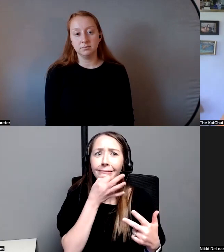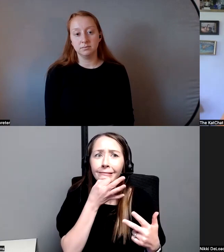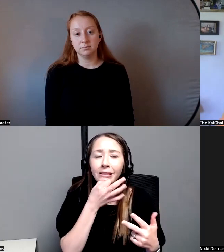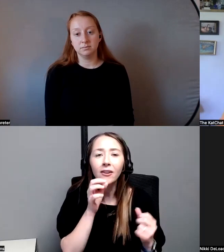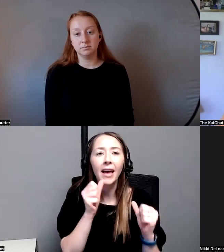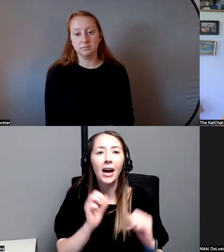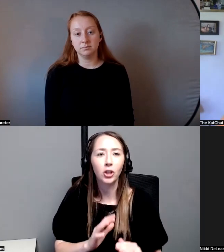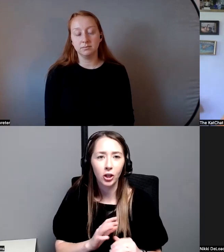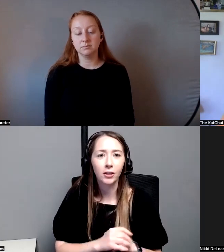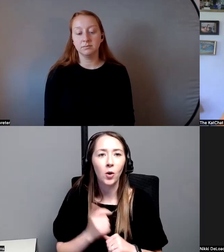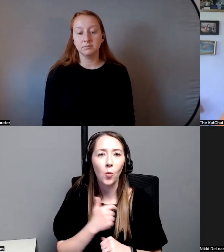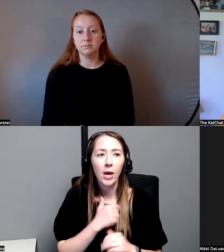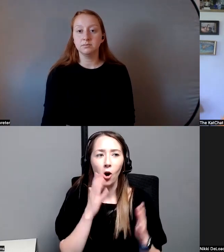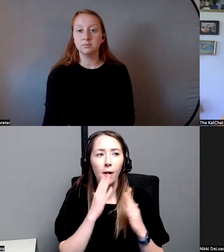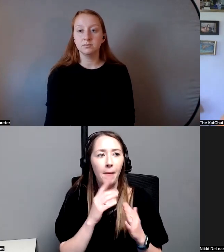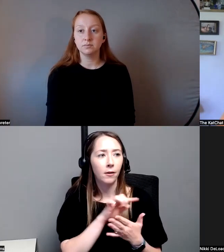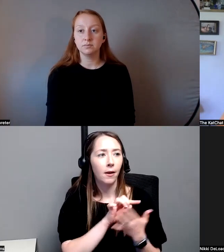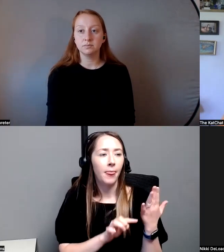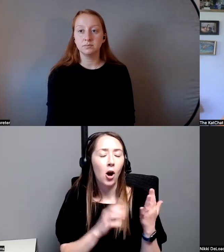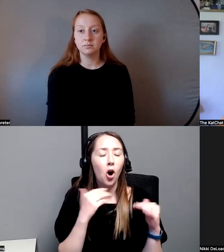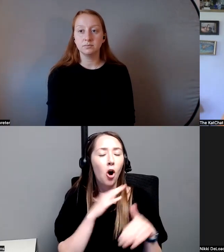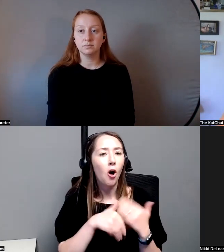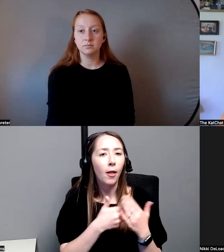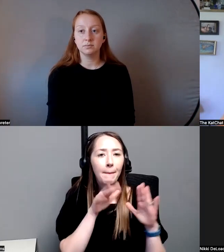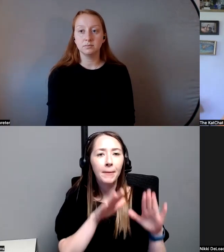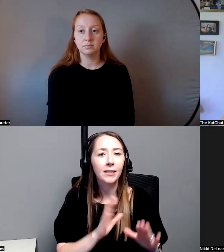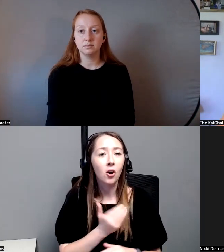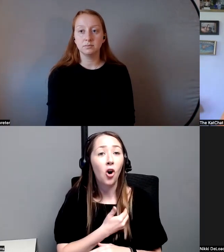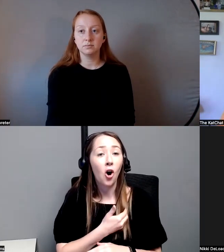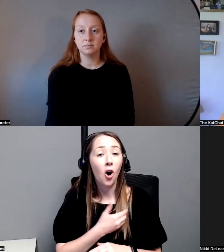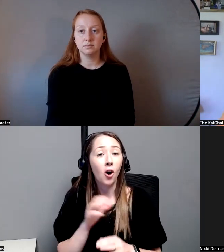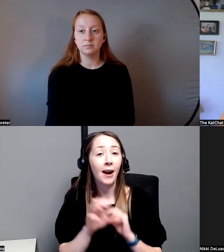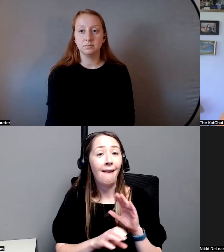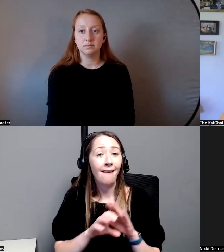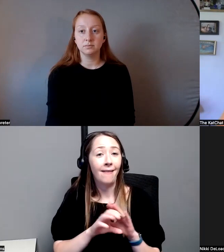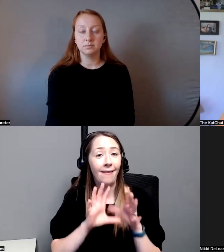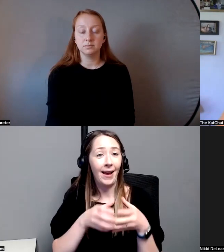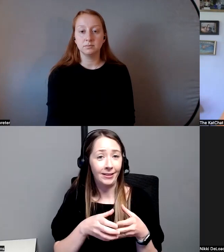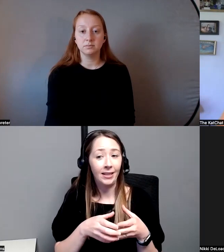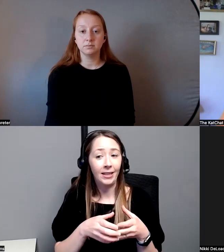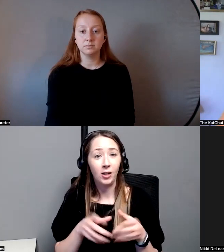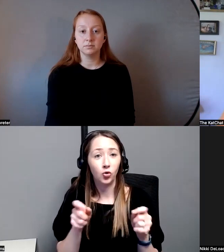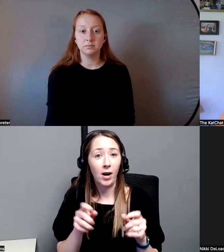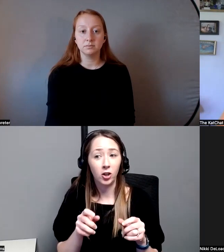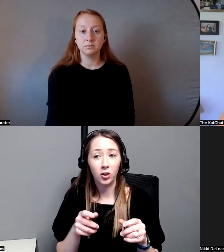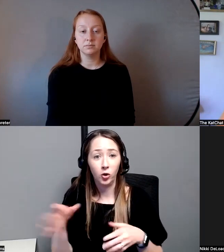we have an embarrassment of riches with that cast. Our casting directors, they did such a good job. And we